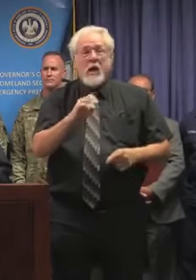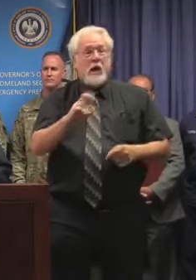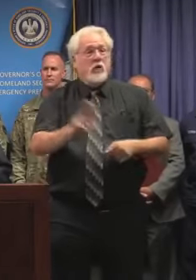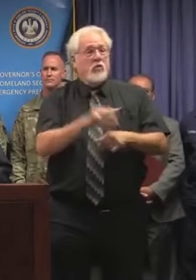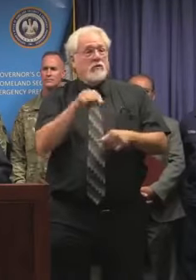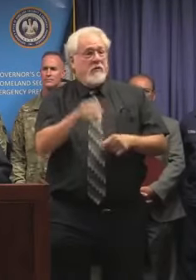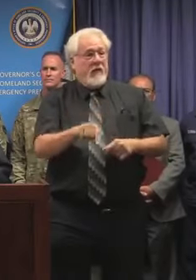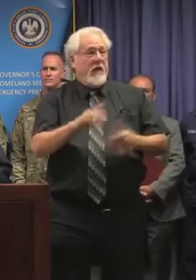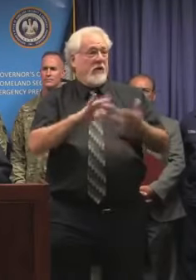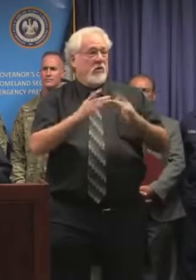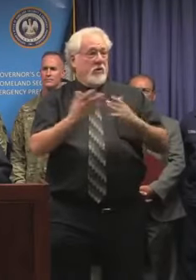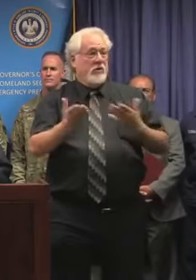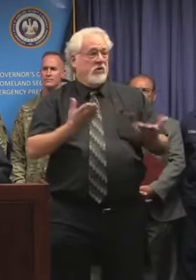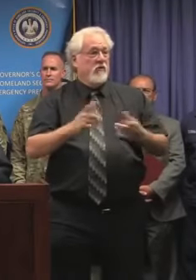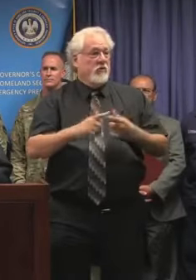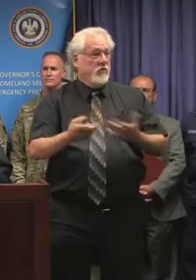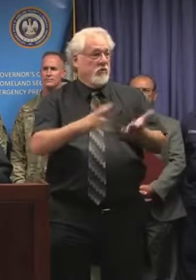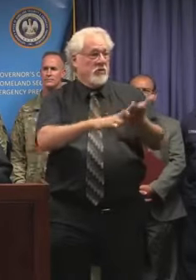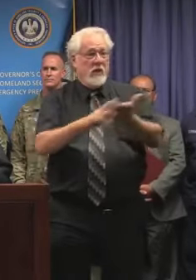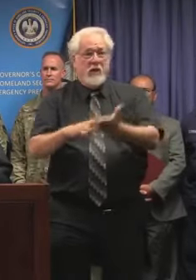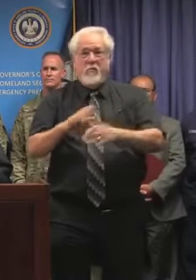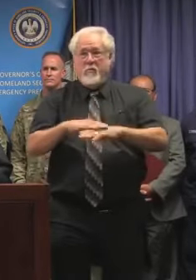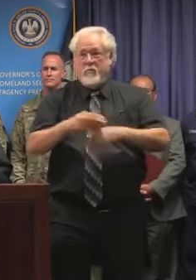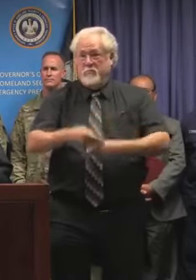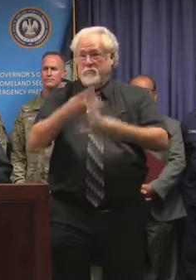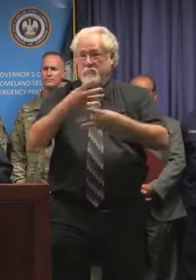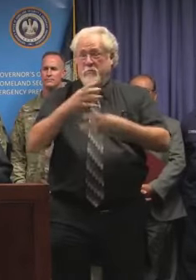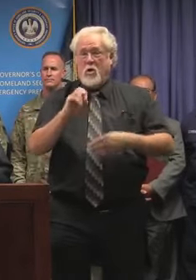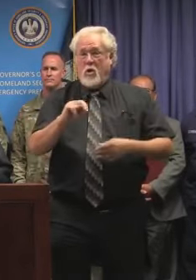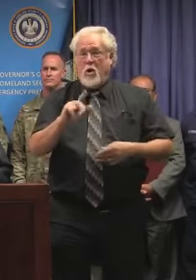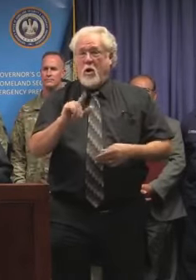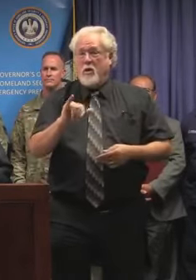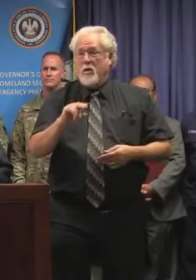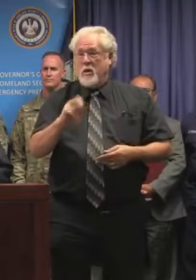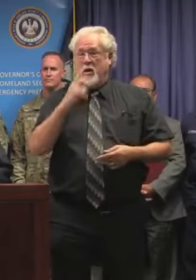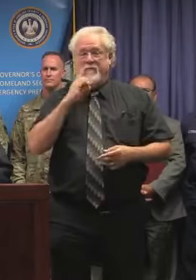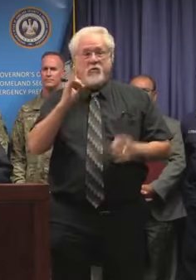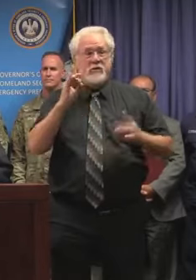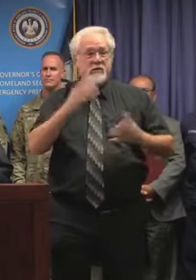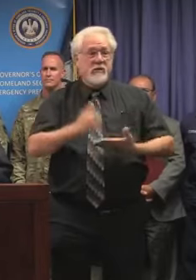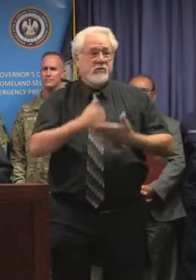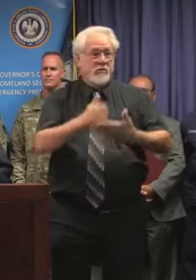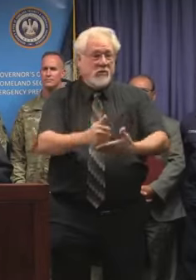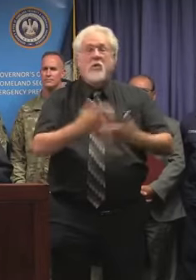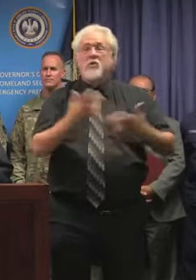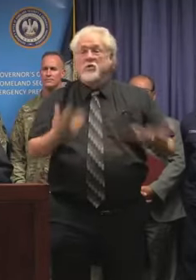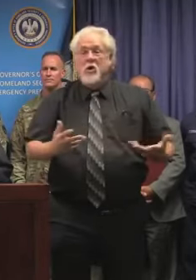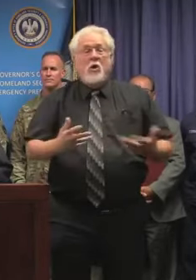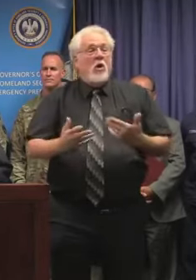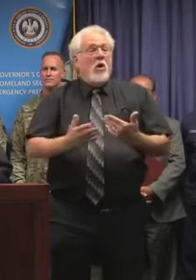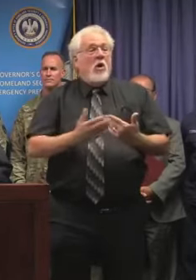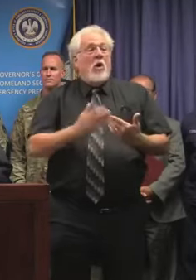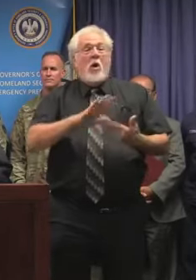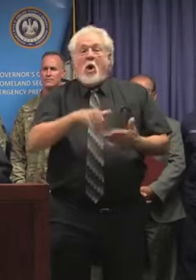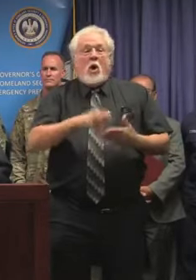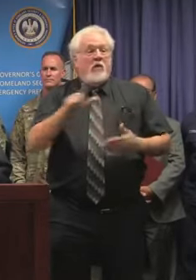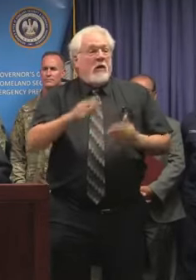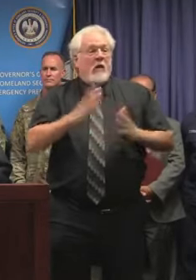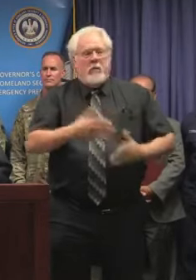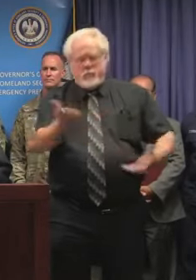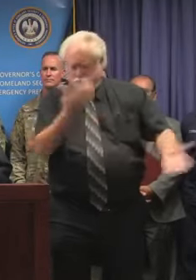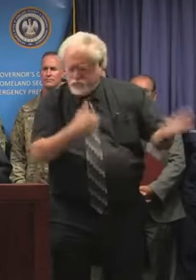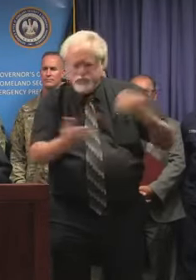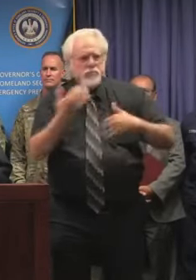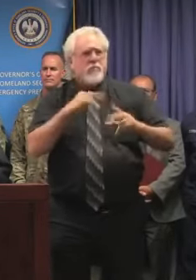use that internet service to sign up online for disaster assistance. So all the librarians are going to be welcoming